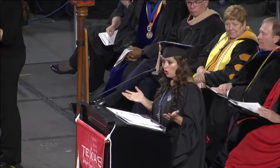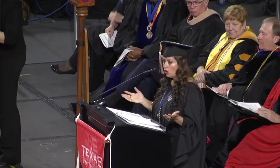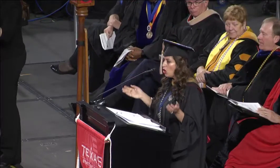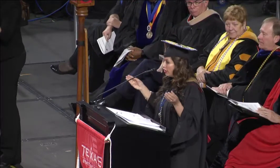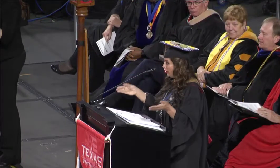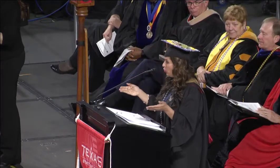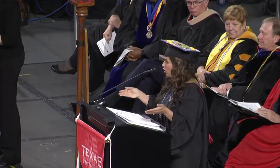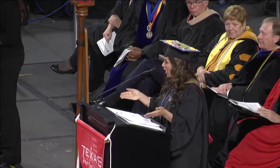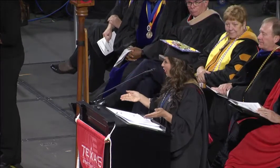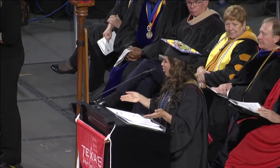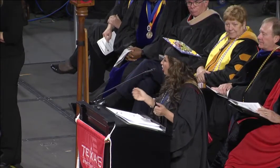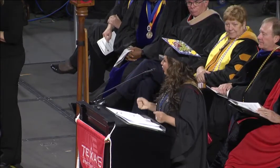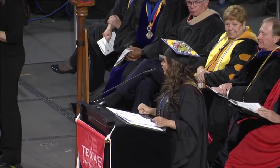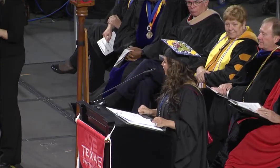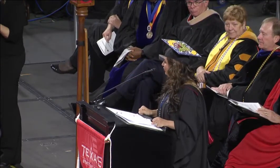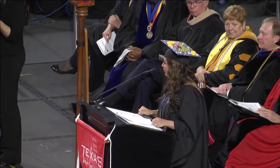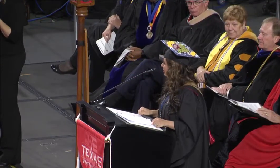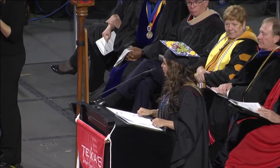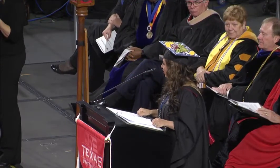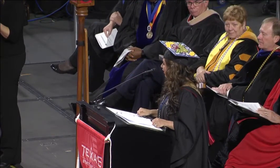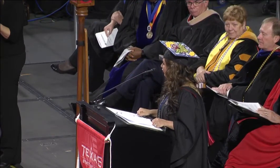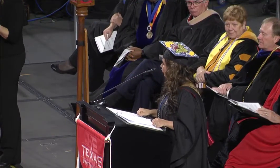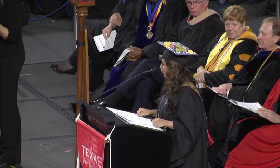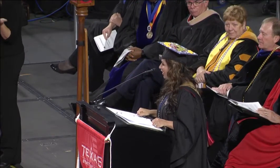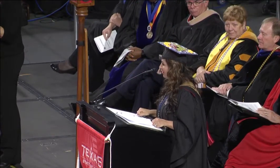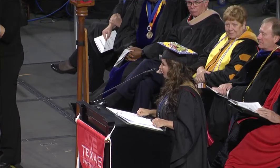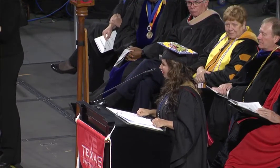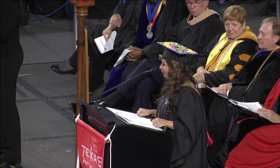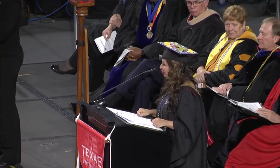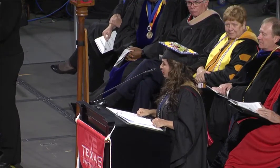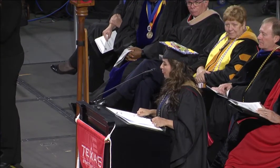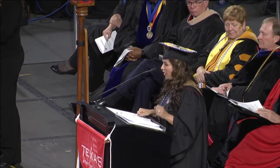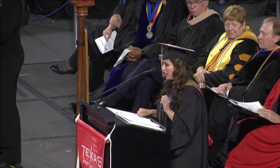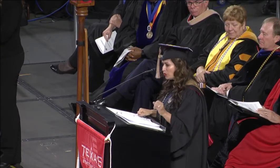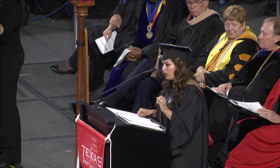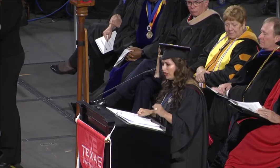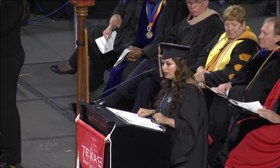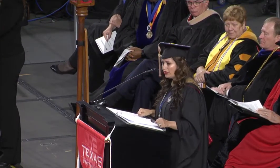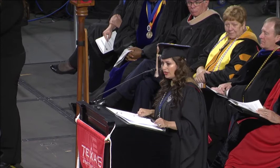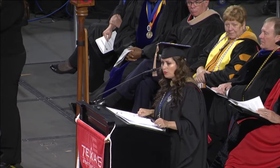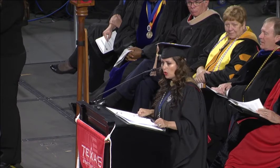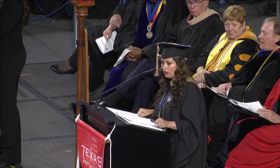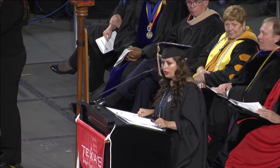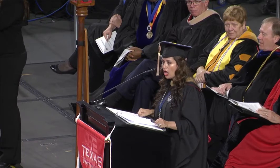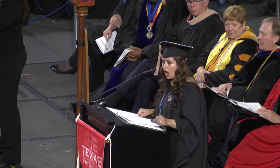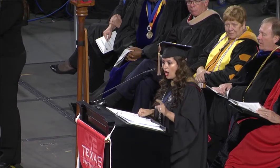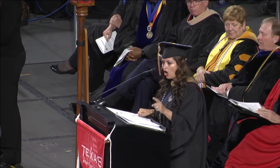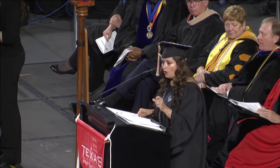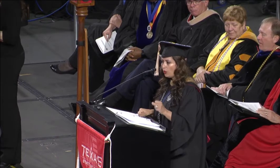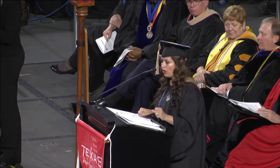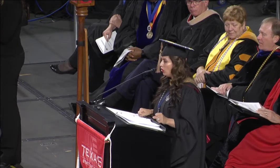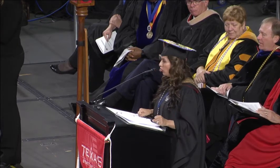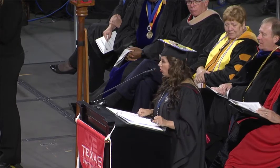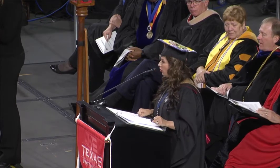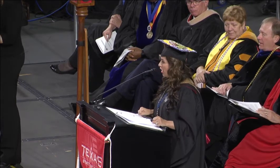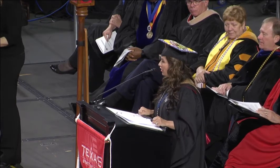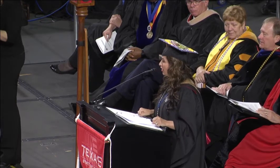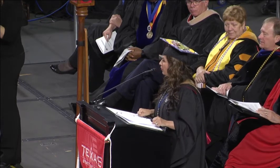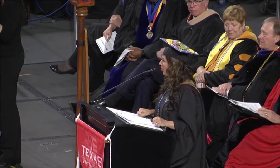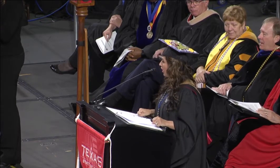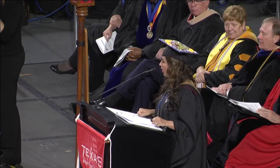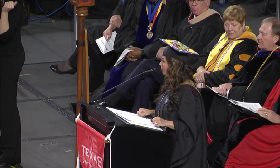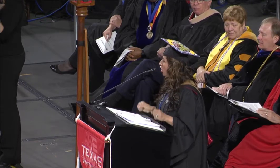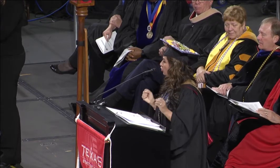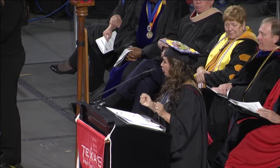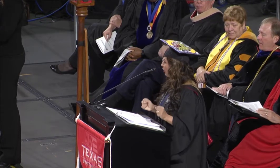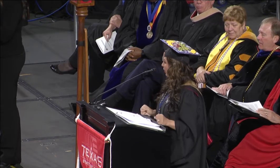After all, here we are, crossing the finish line together. As we leave this ceremony, I hope we all go and live